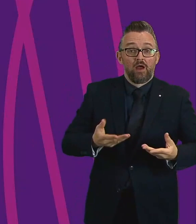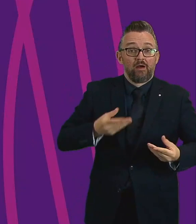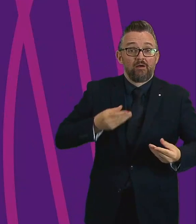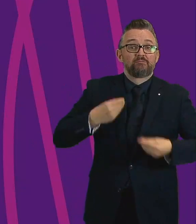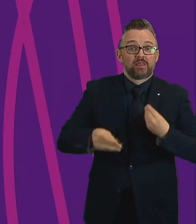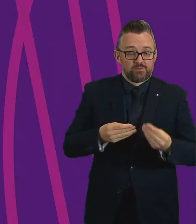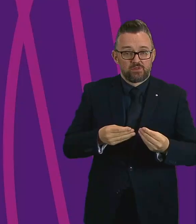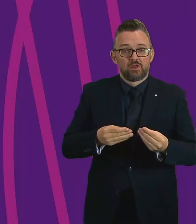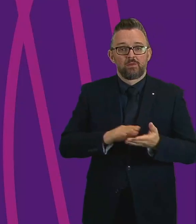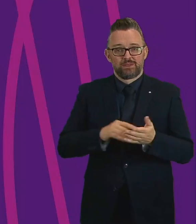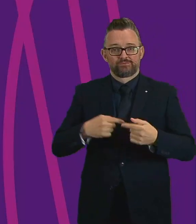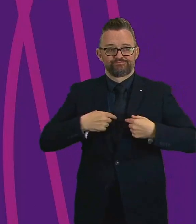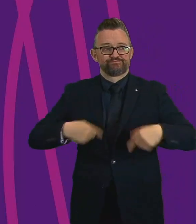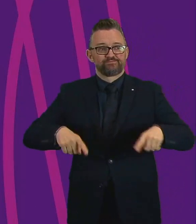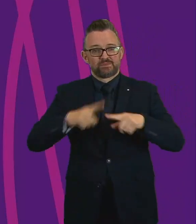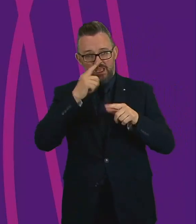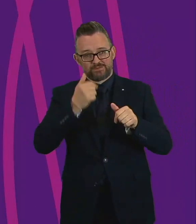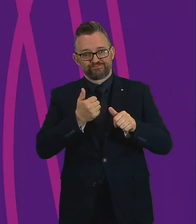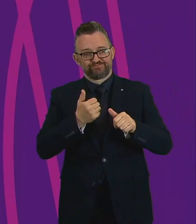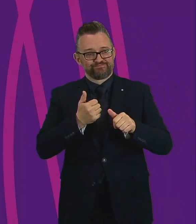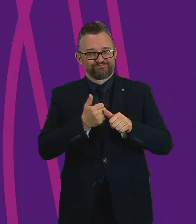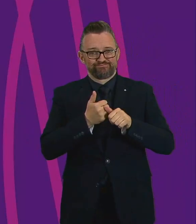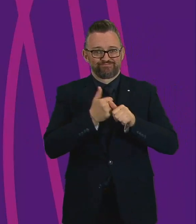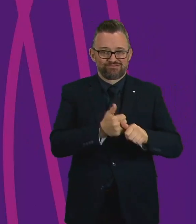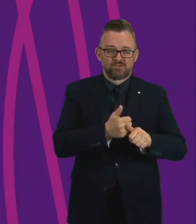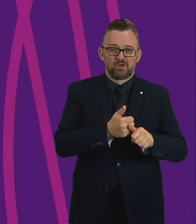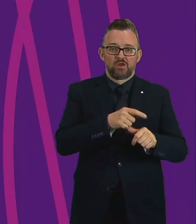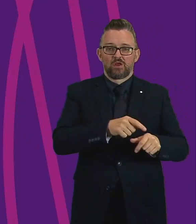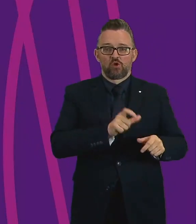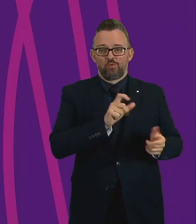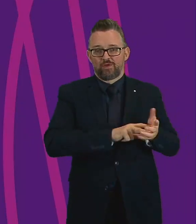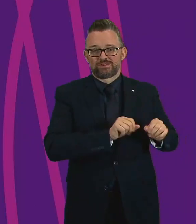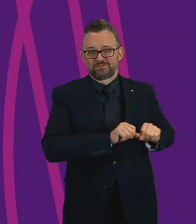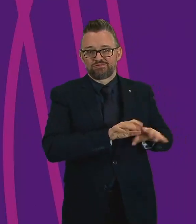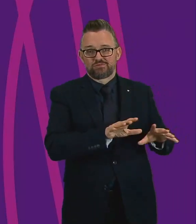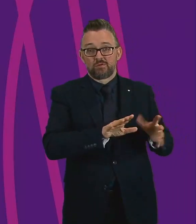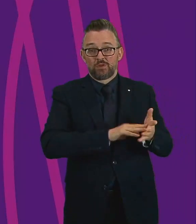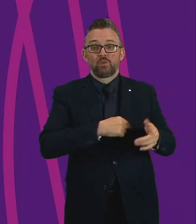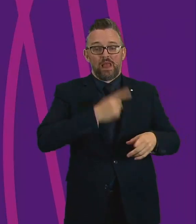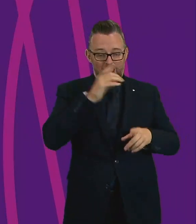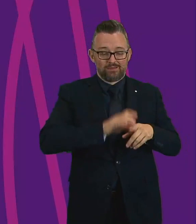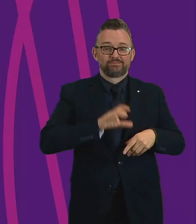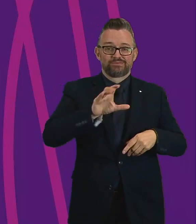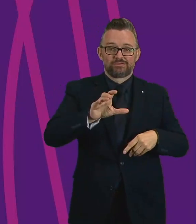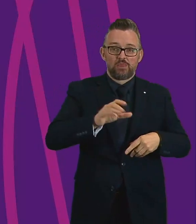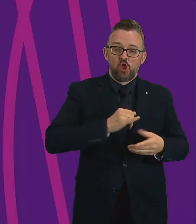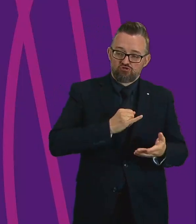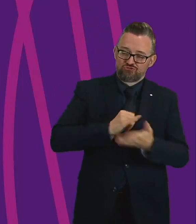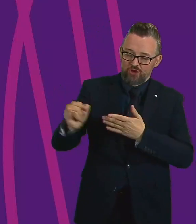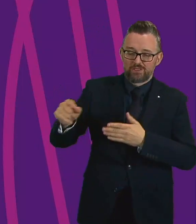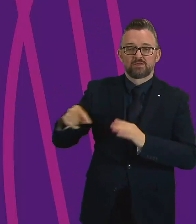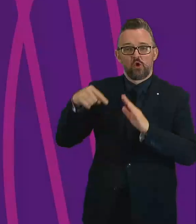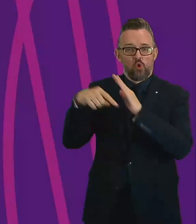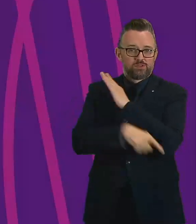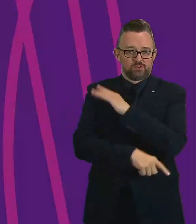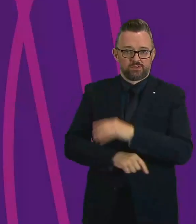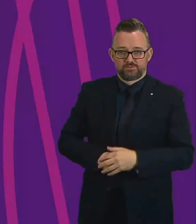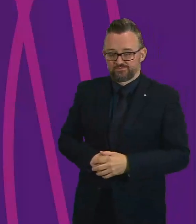our collective response to this pandemic, enabling us to invest and reject austerity. Thank you.